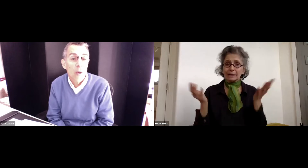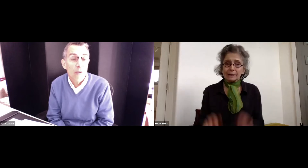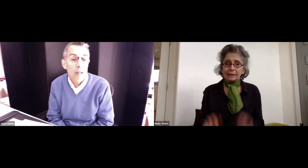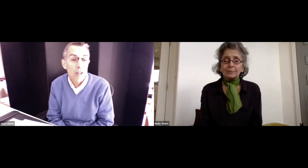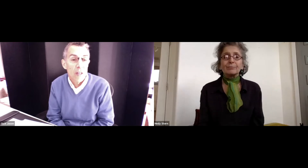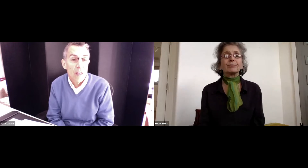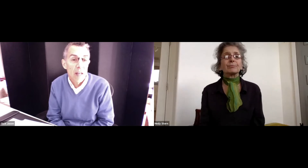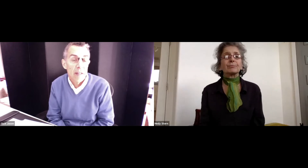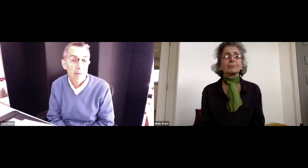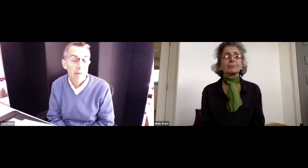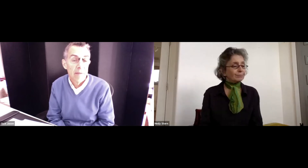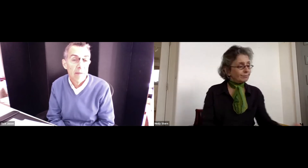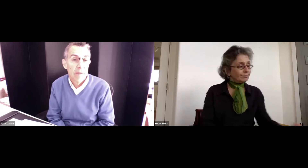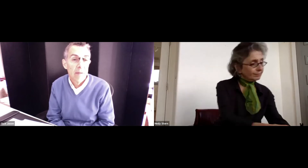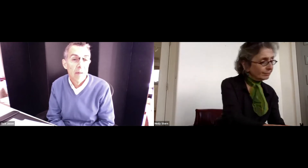information, none.